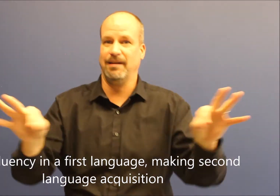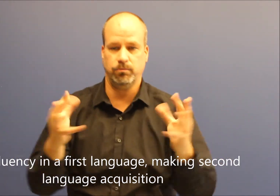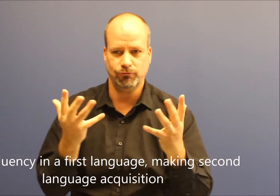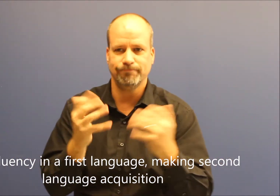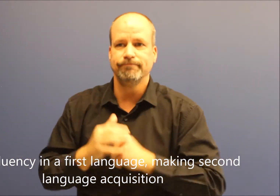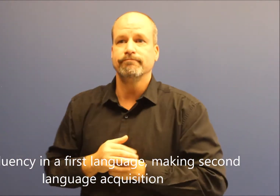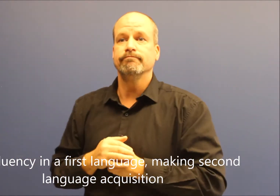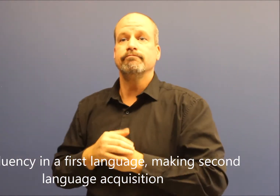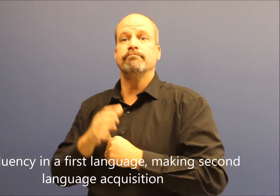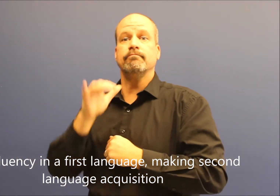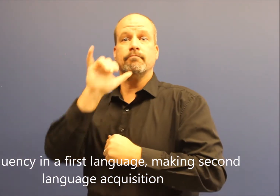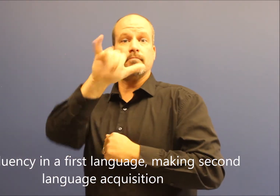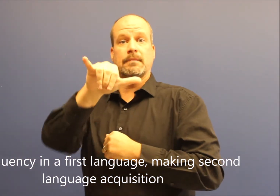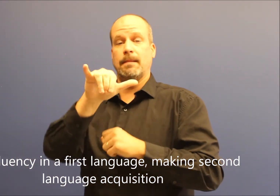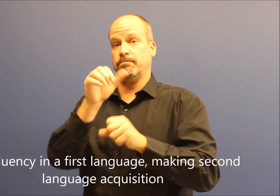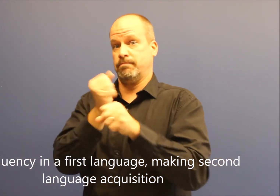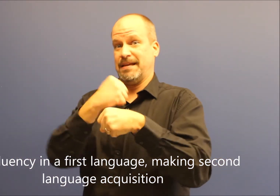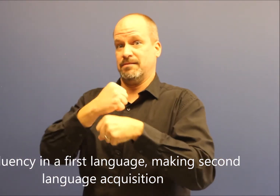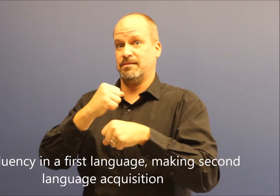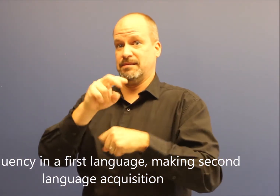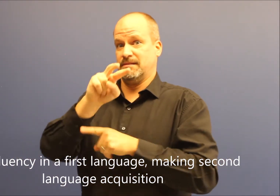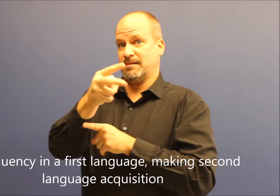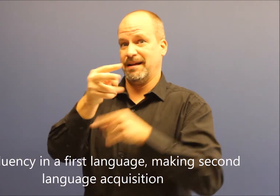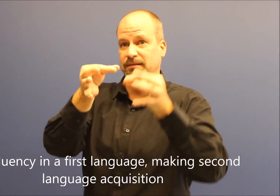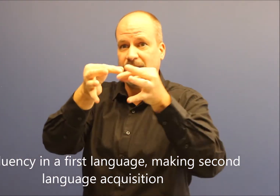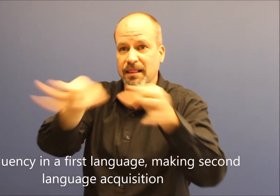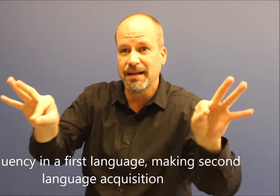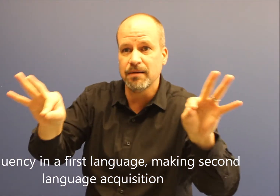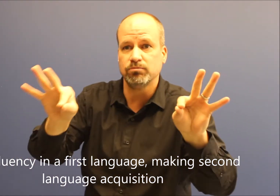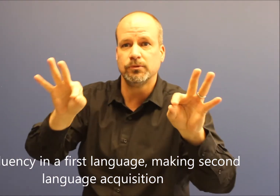making second language acquisition and learning